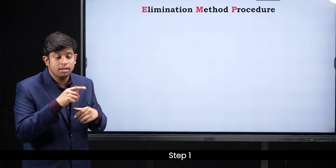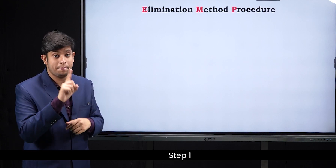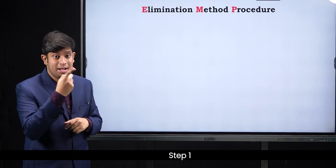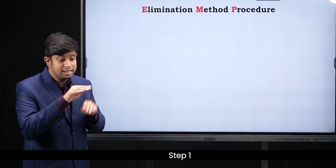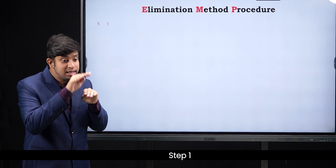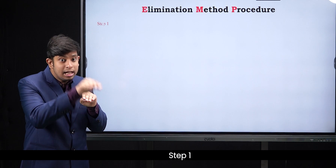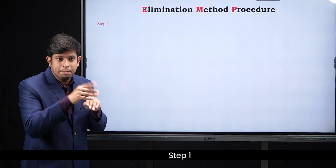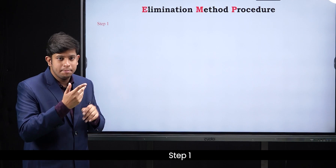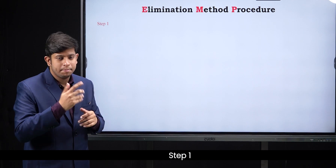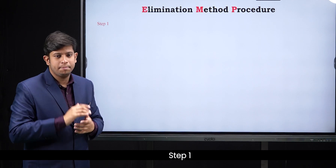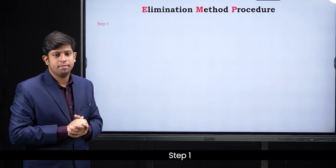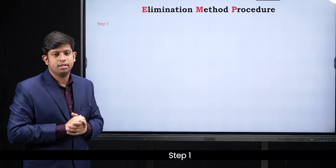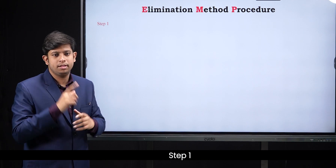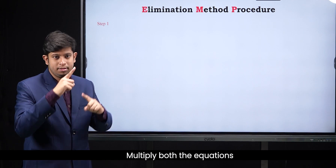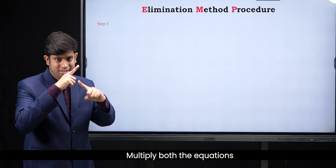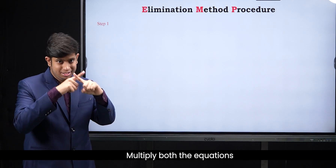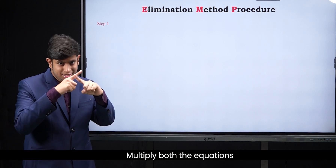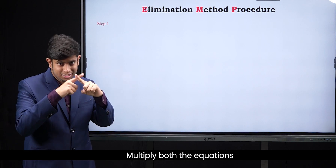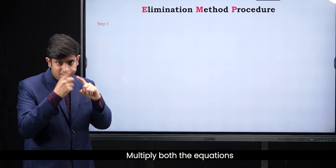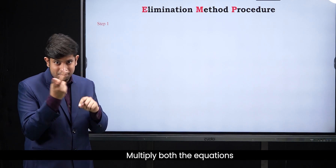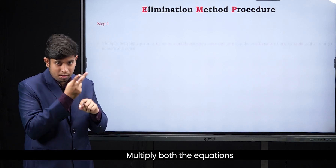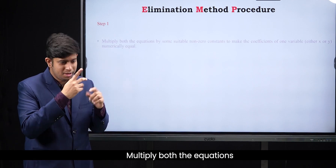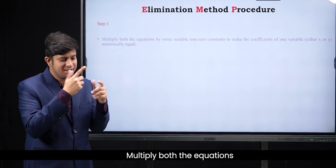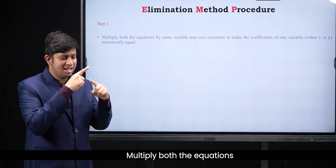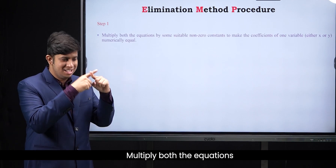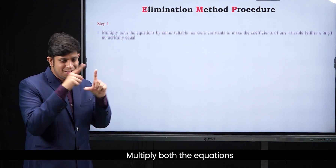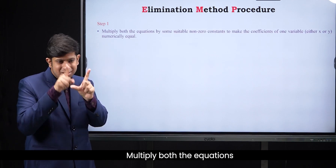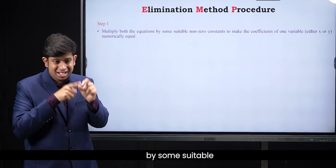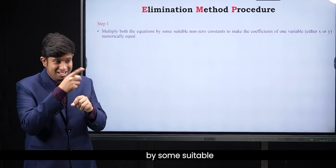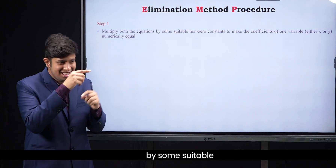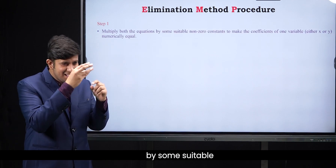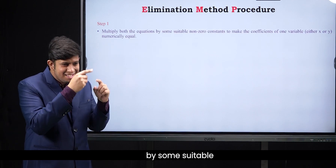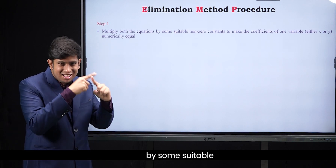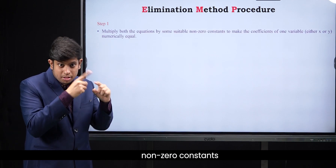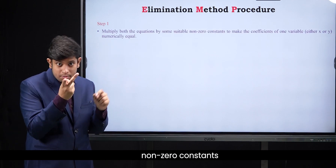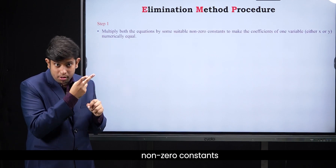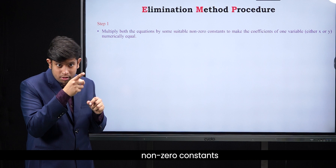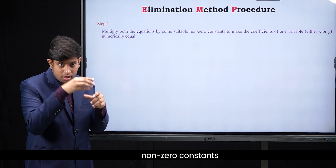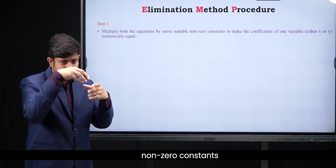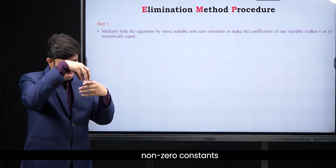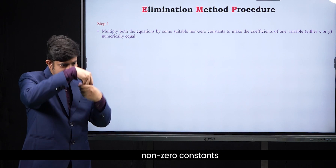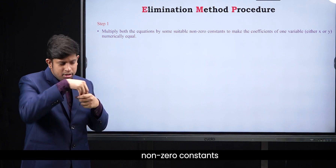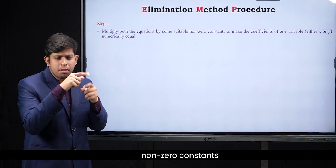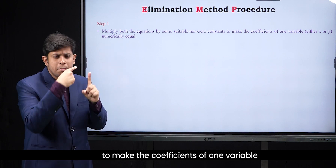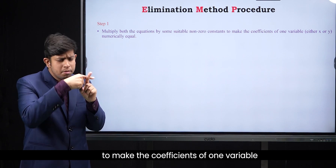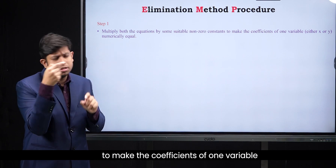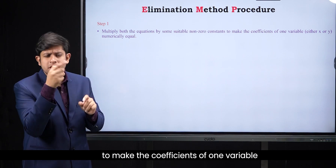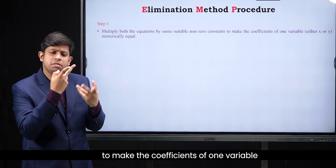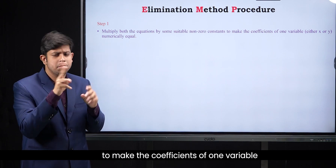Step 1. Multiply both the equations by some suitable non-zero constants to make the coefficients